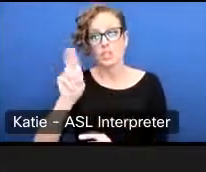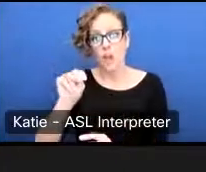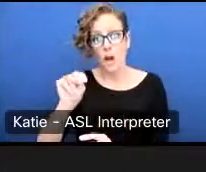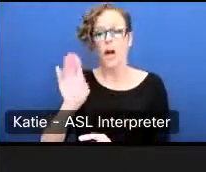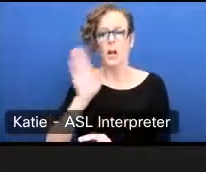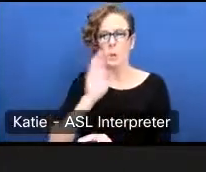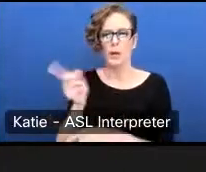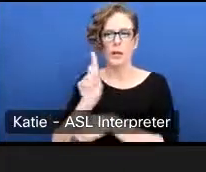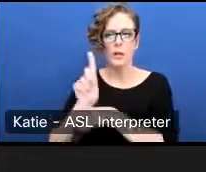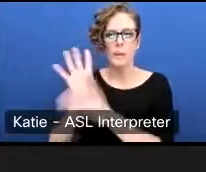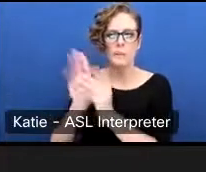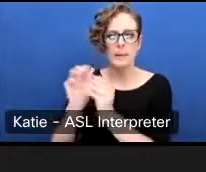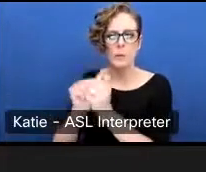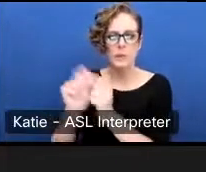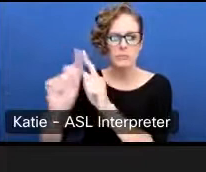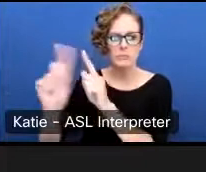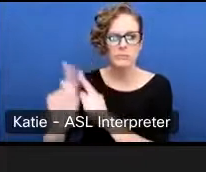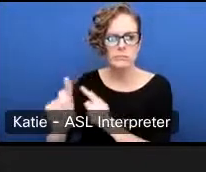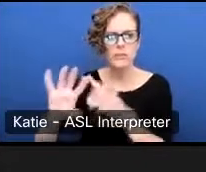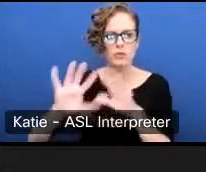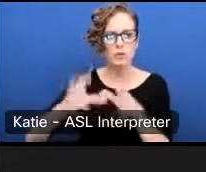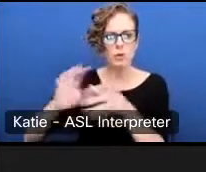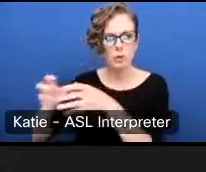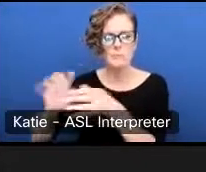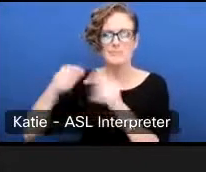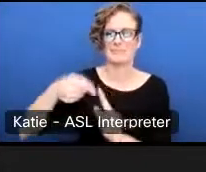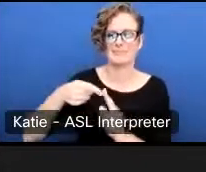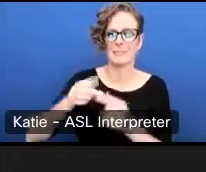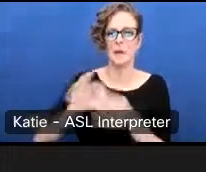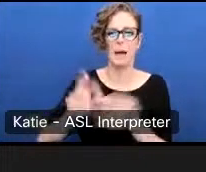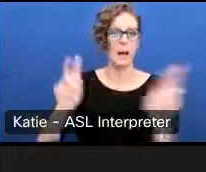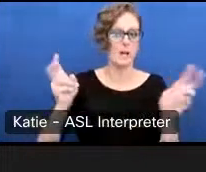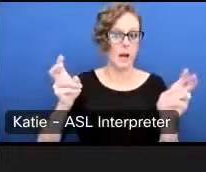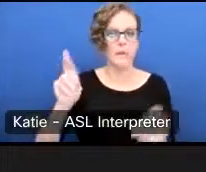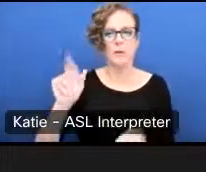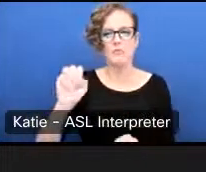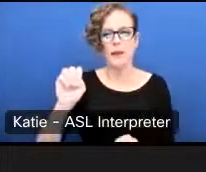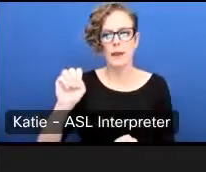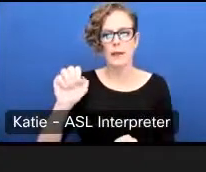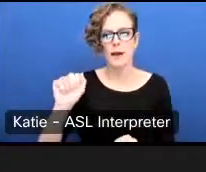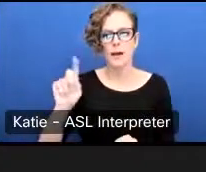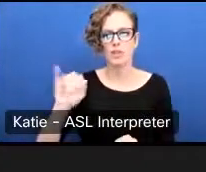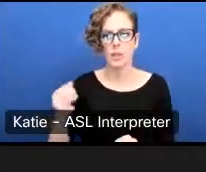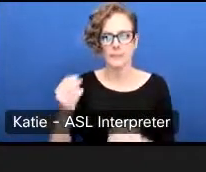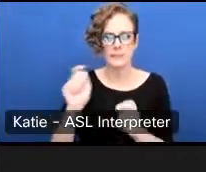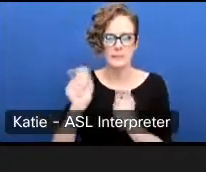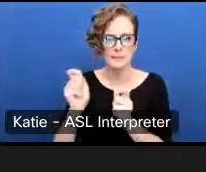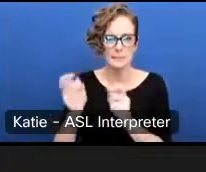groups to talk to specifically about the rate adjustments. So I just want to review.